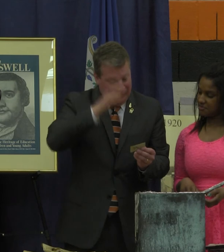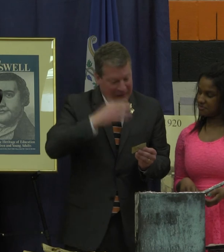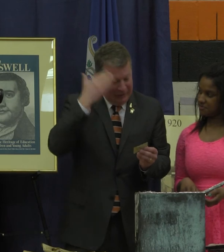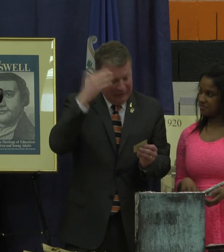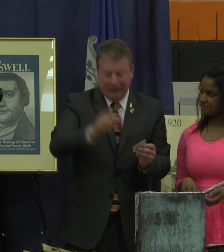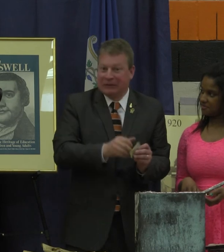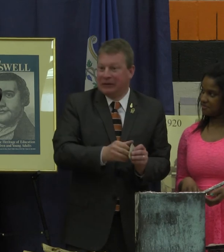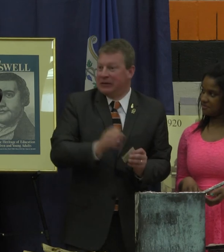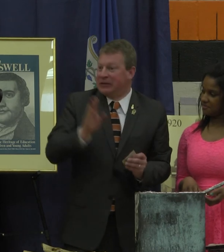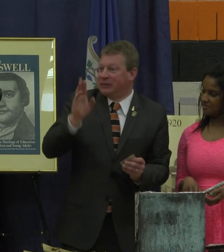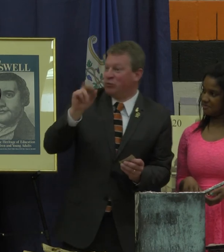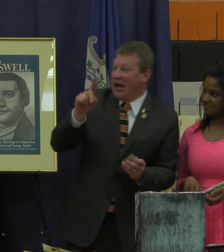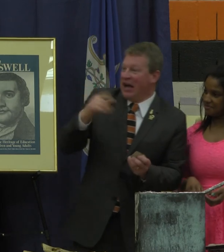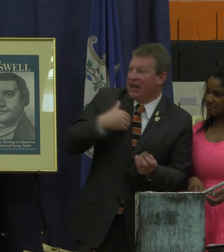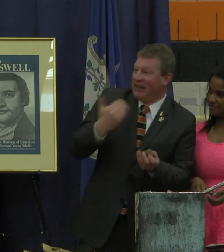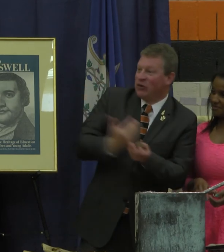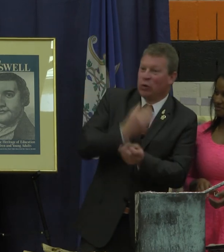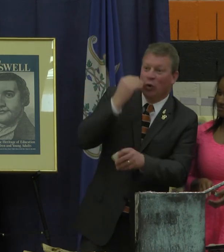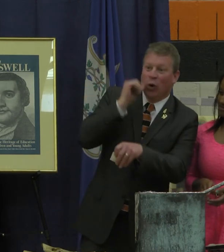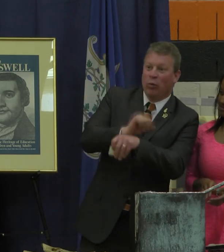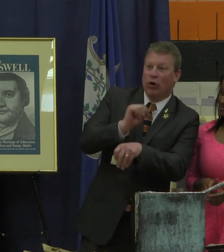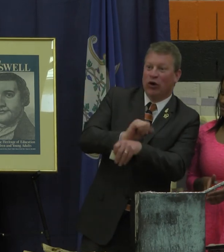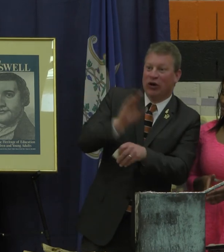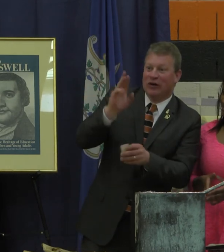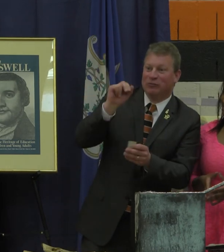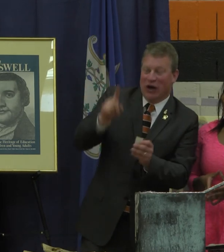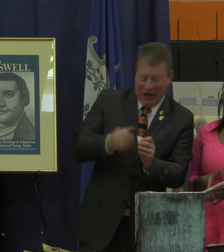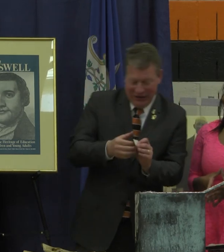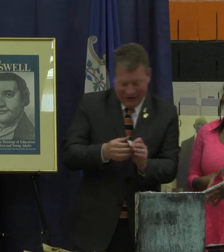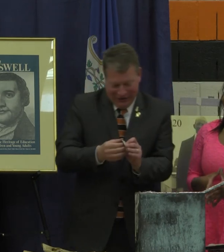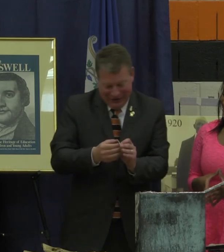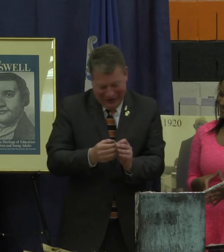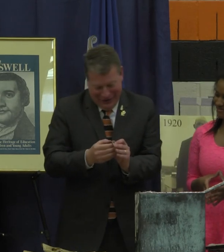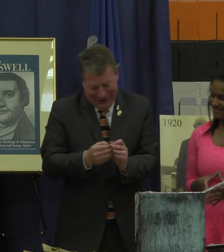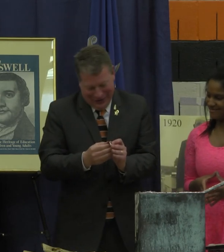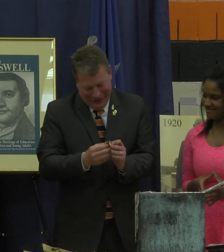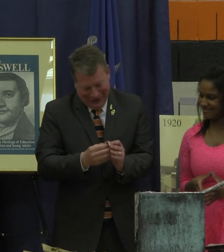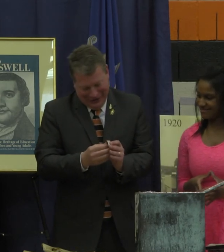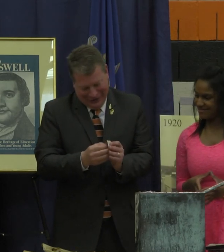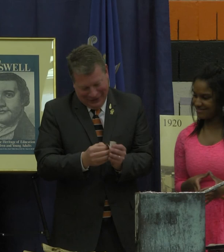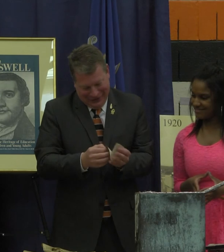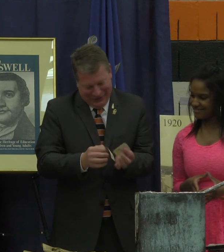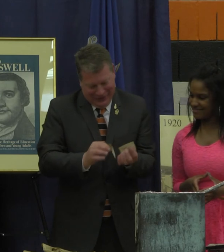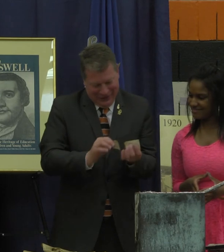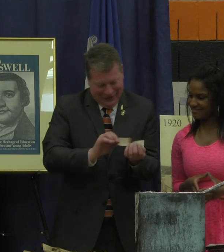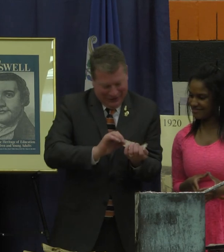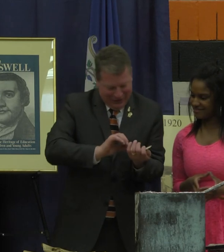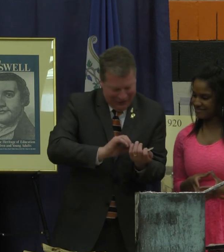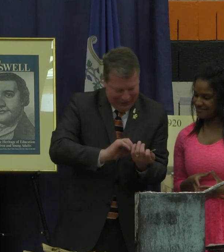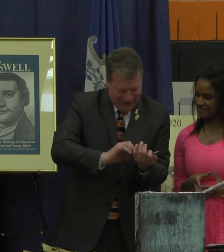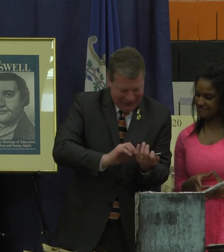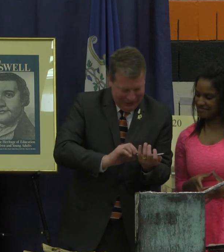something. I don't know who that man was. Brad. You've got some homework to do. Frederick Oliver K